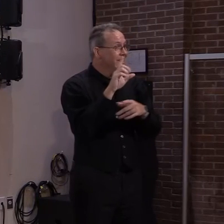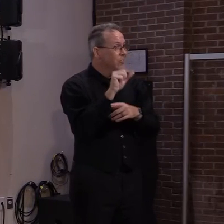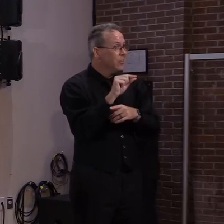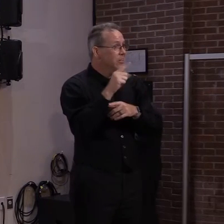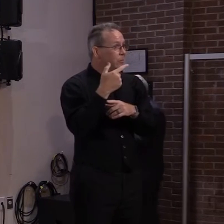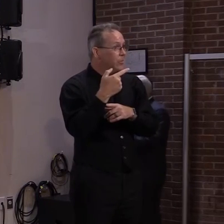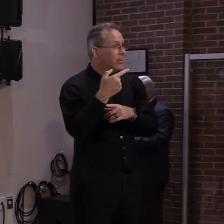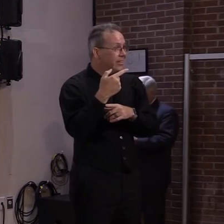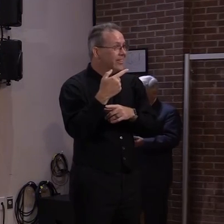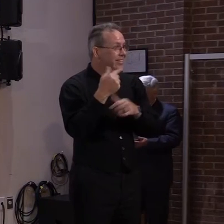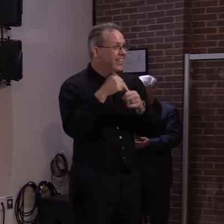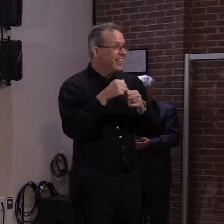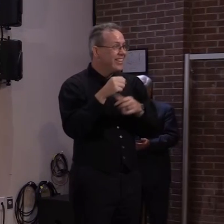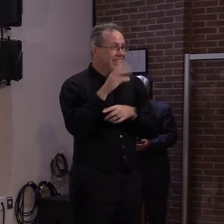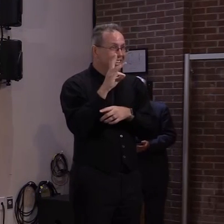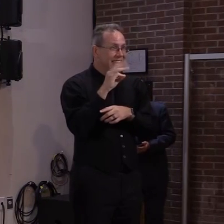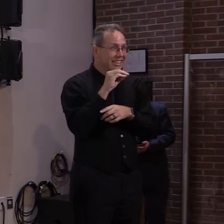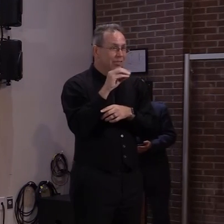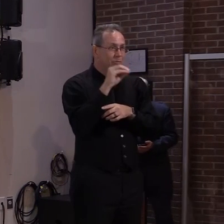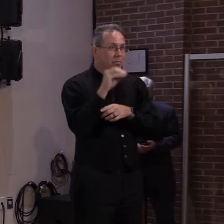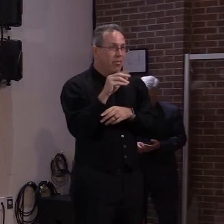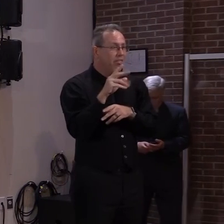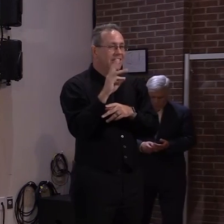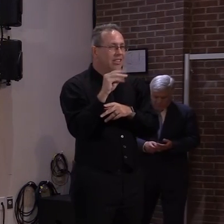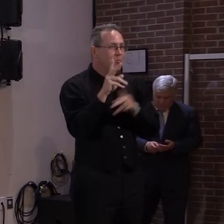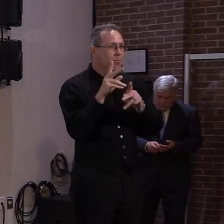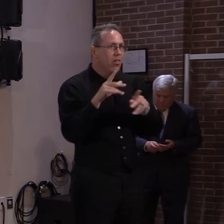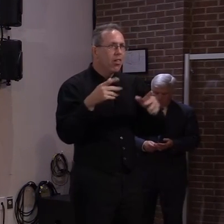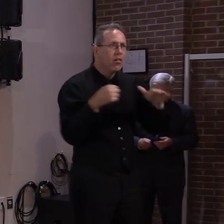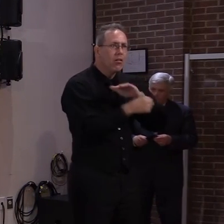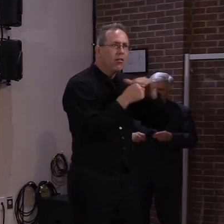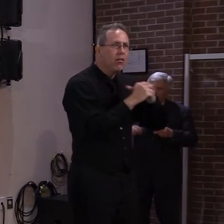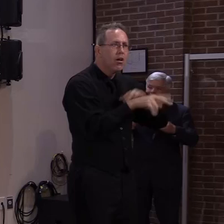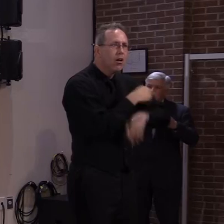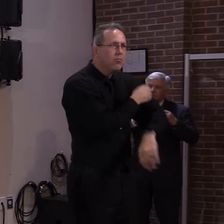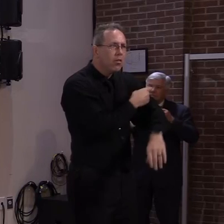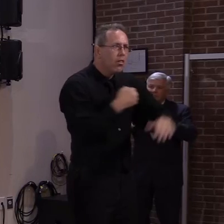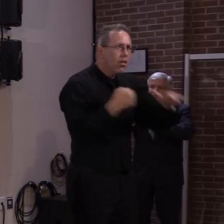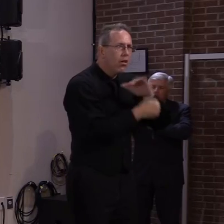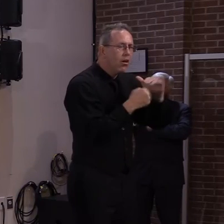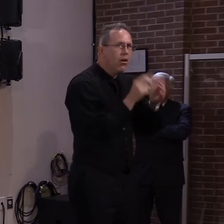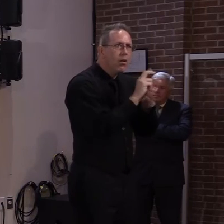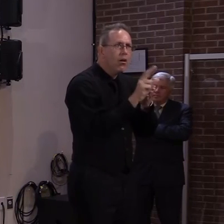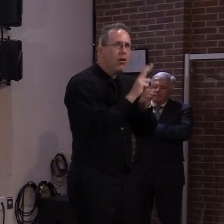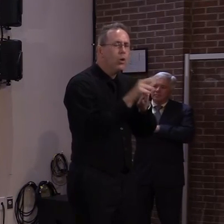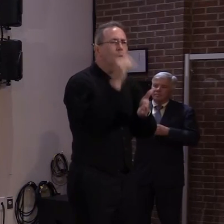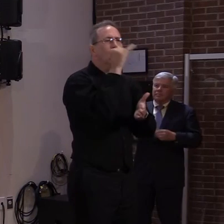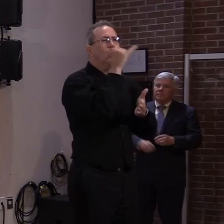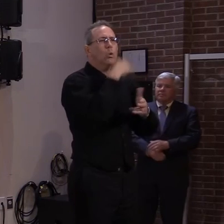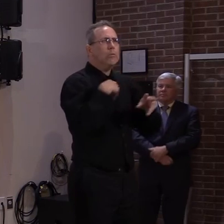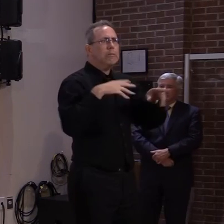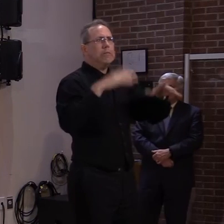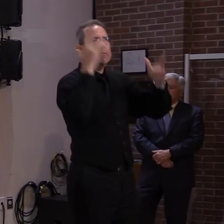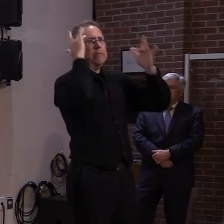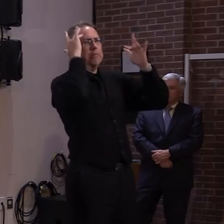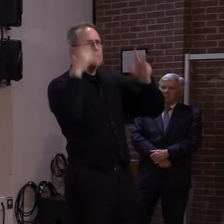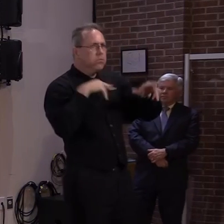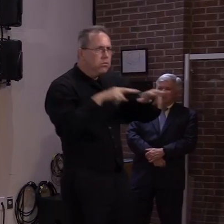hospital at one time for a couple weeks. And since then, it was March, April,